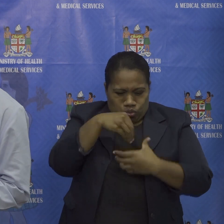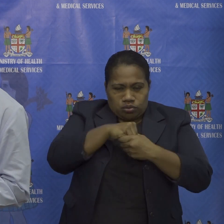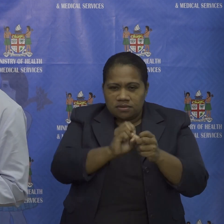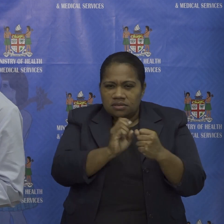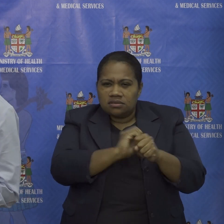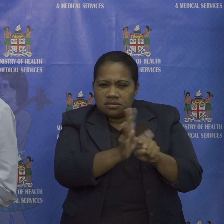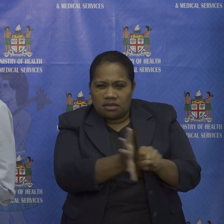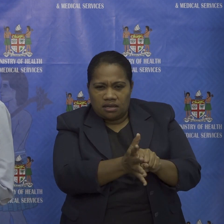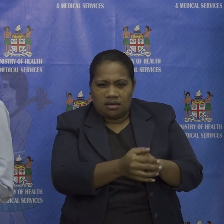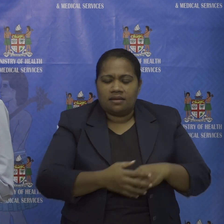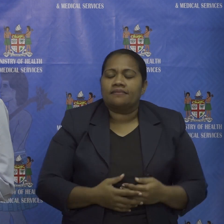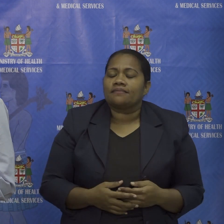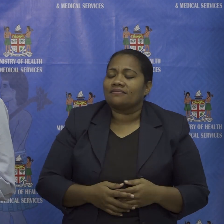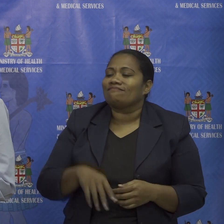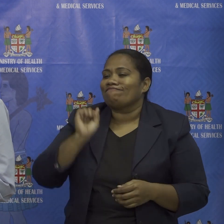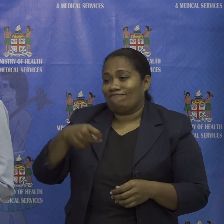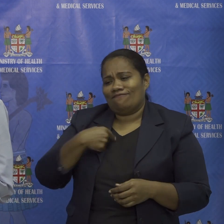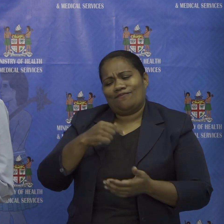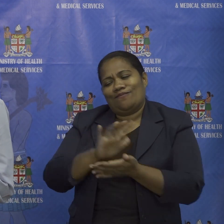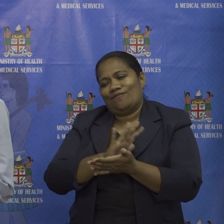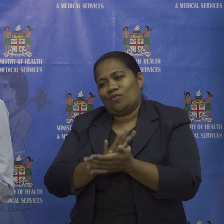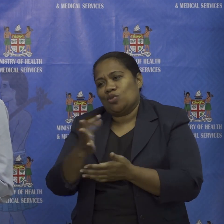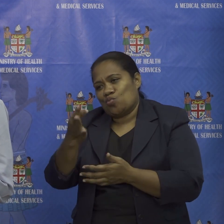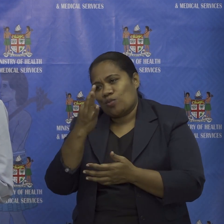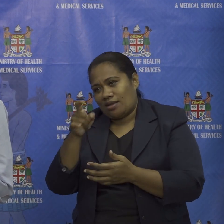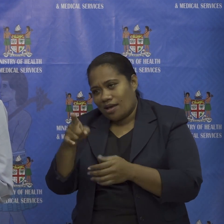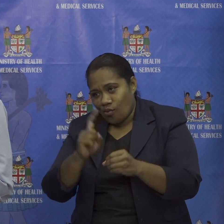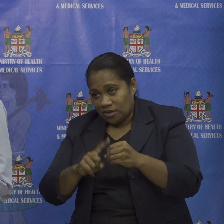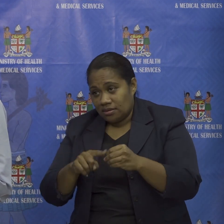I'm glad you asked that question. Yes, they're doing very well at the moment.